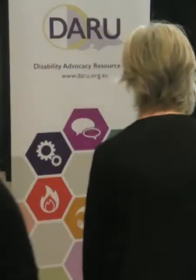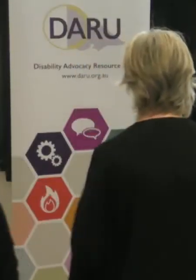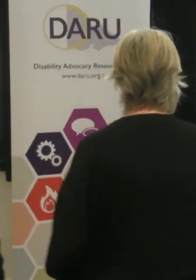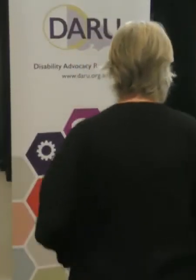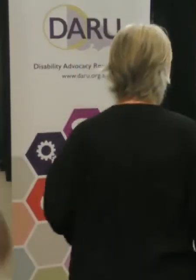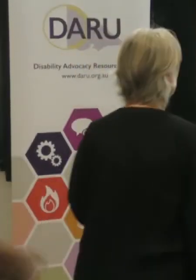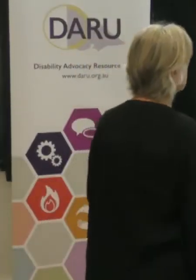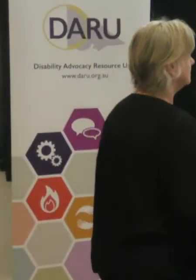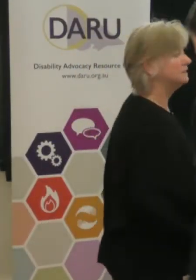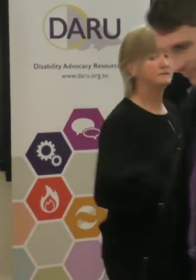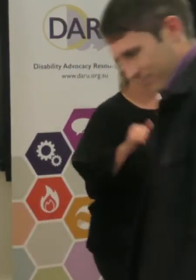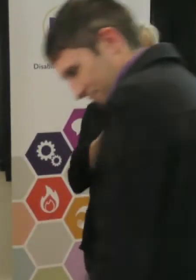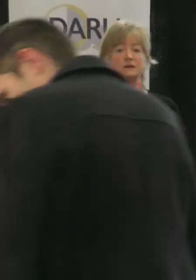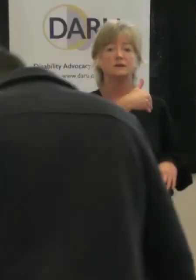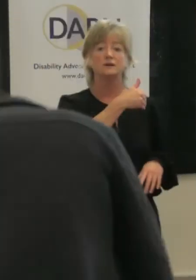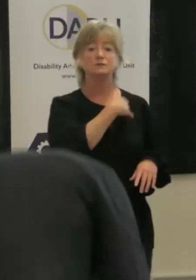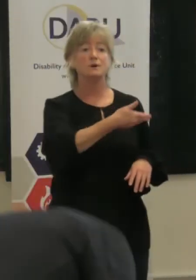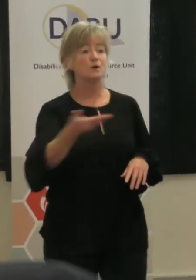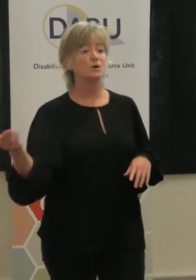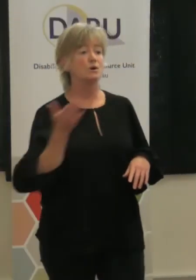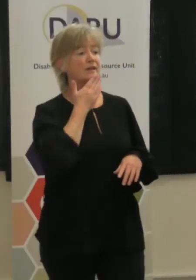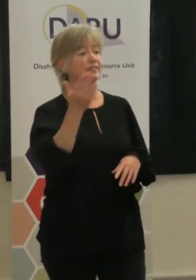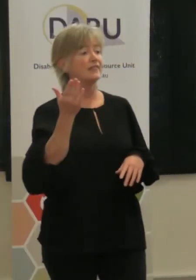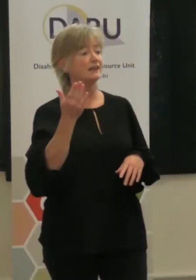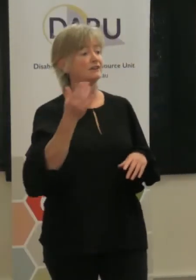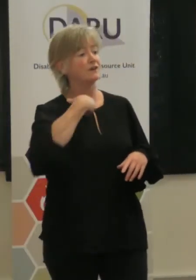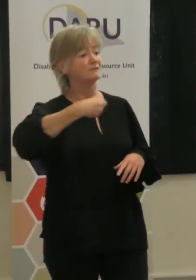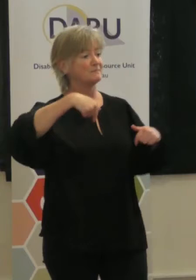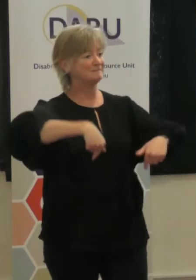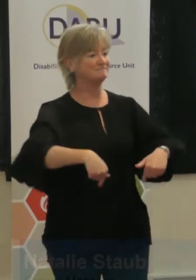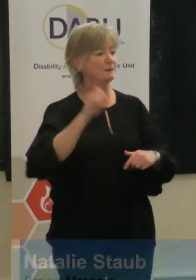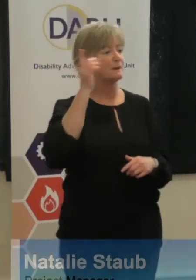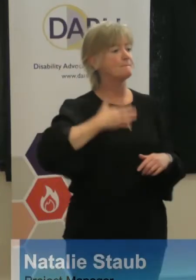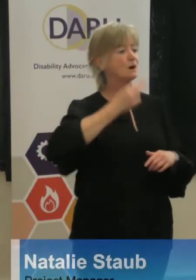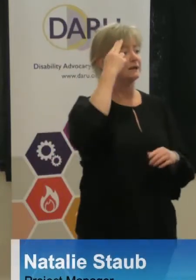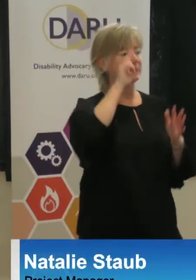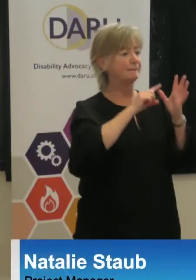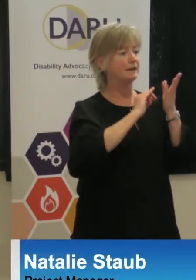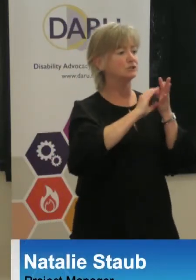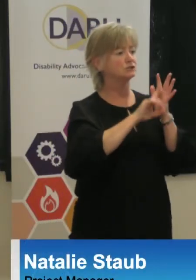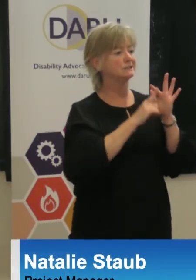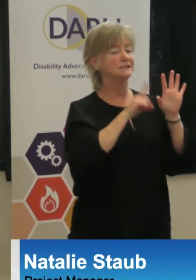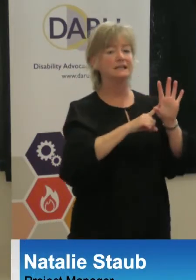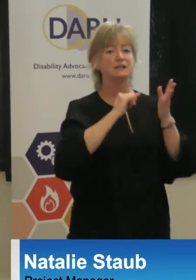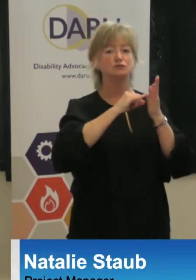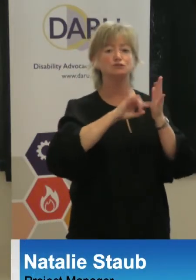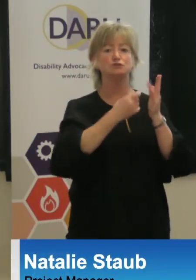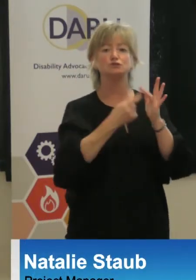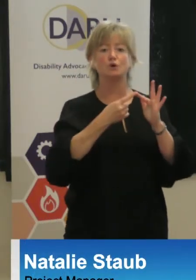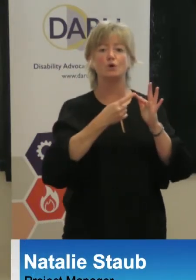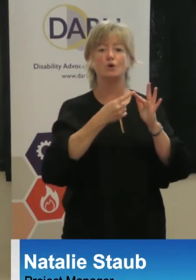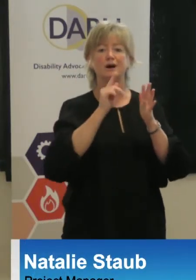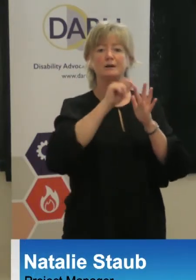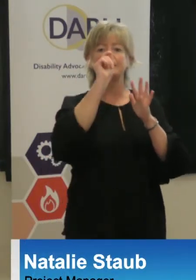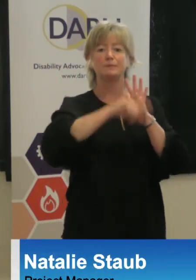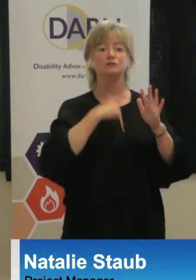Good morning, everyone. Thank you for having me today. My name is Natalie Staub. I'm the project manager for the